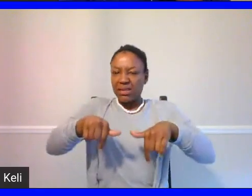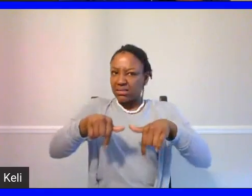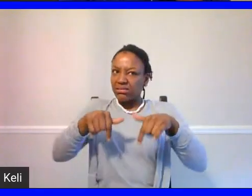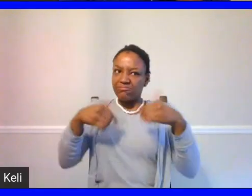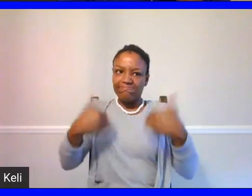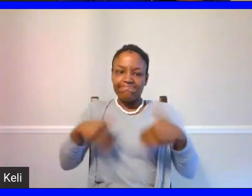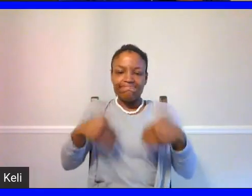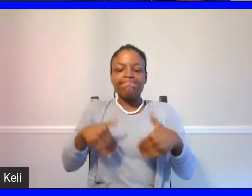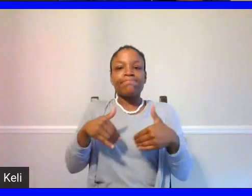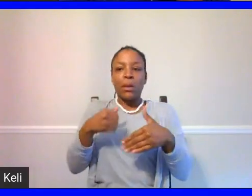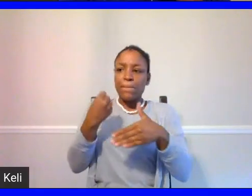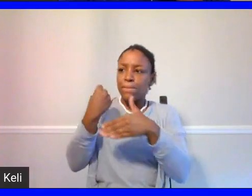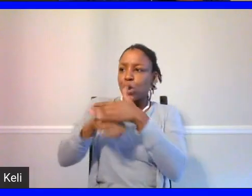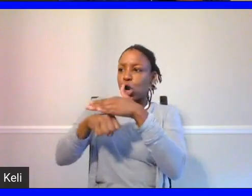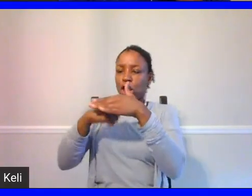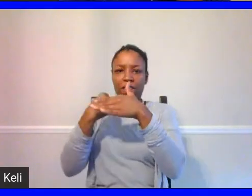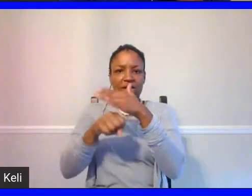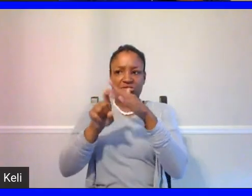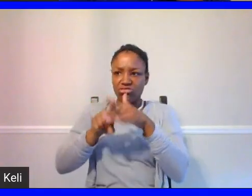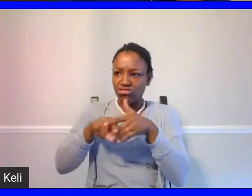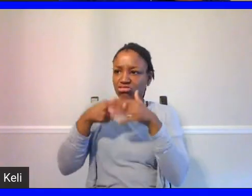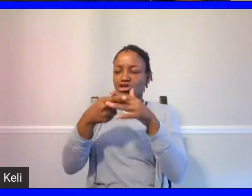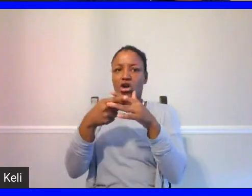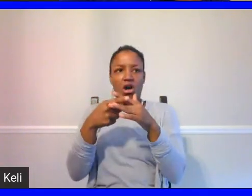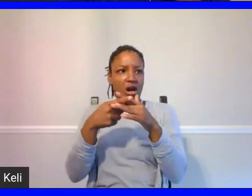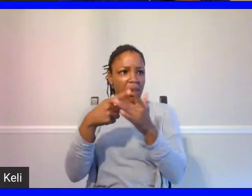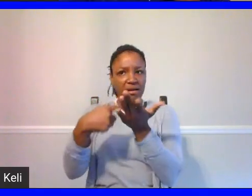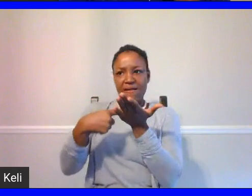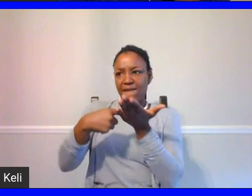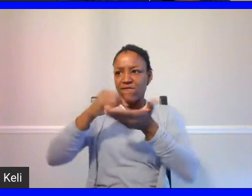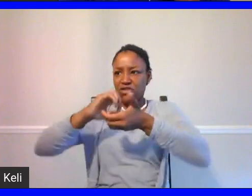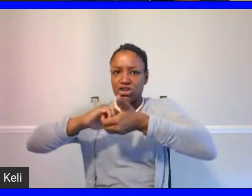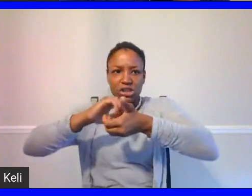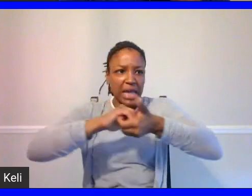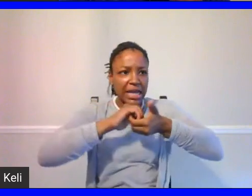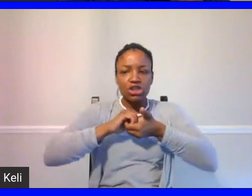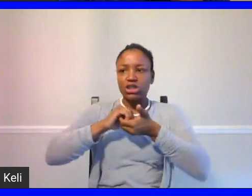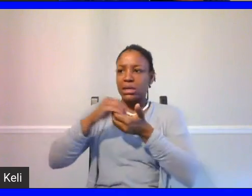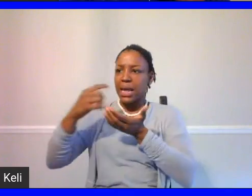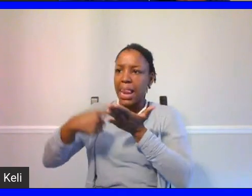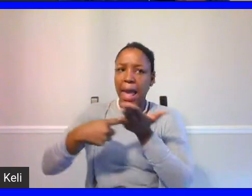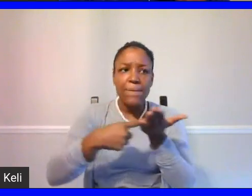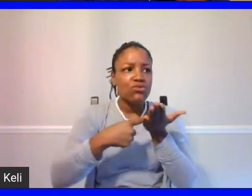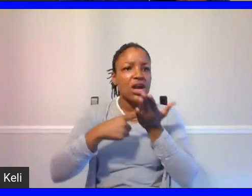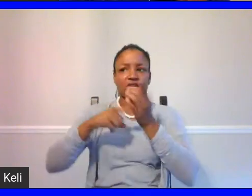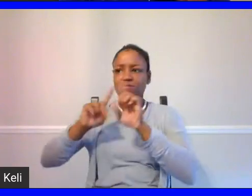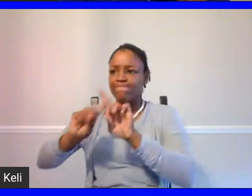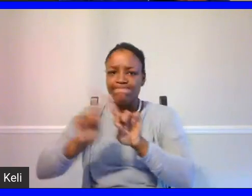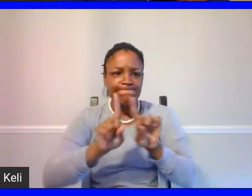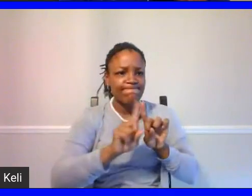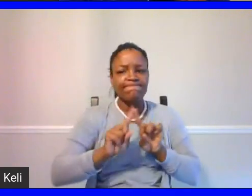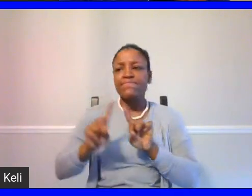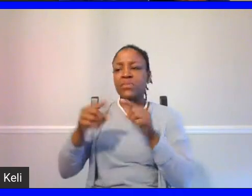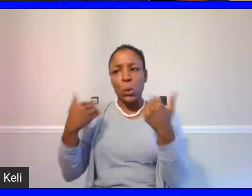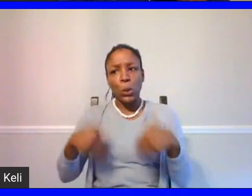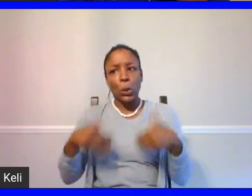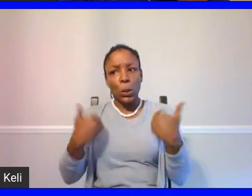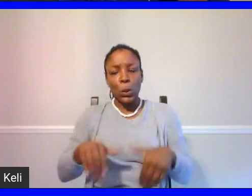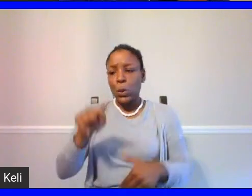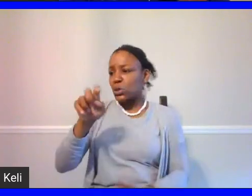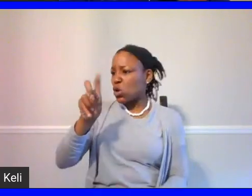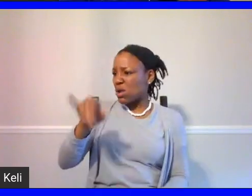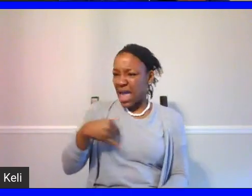other conversations and collaborations. And I don't even know, Tony, how many would you say, like there were